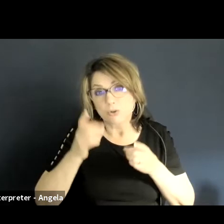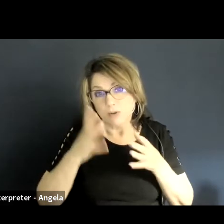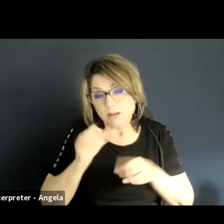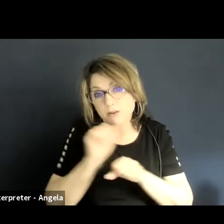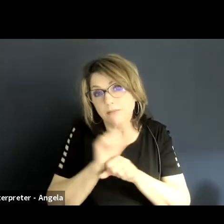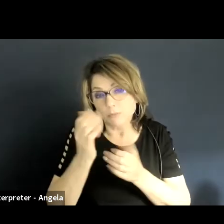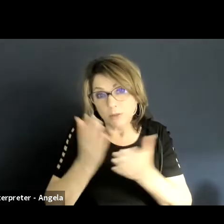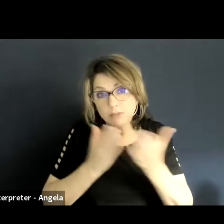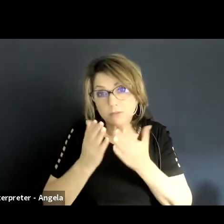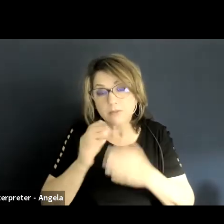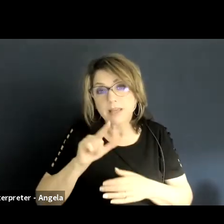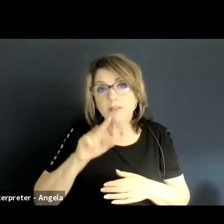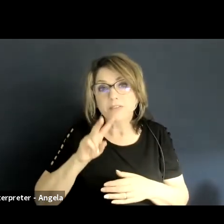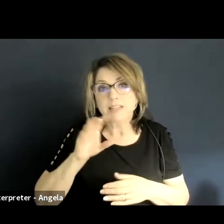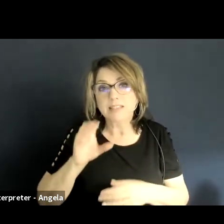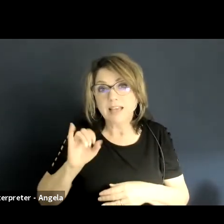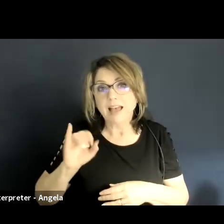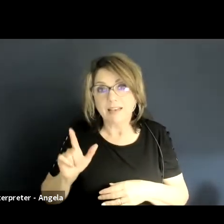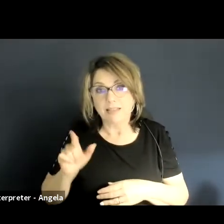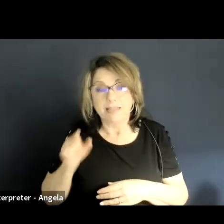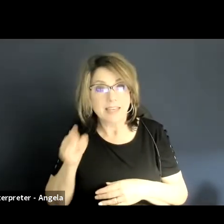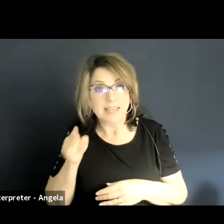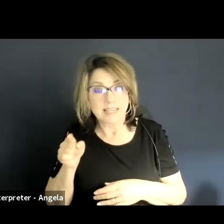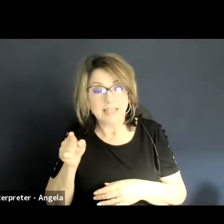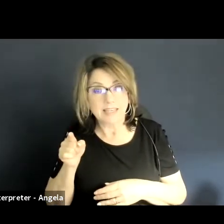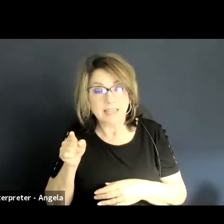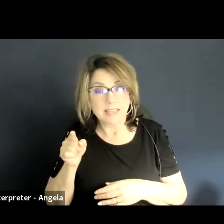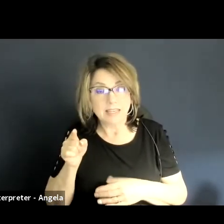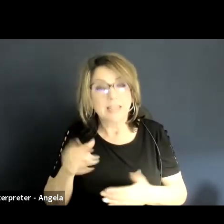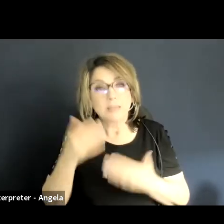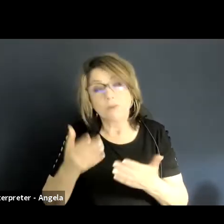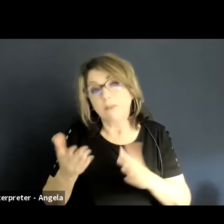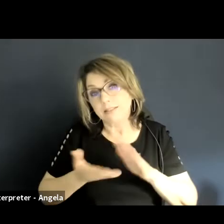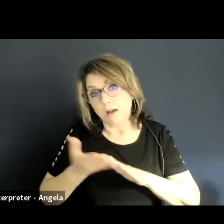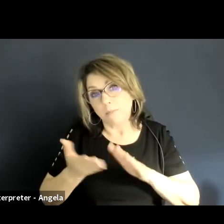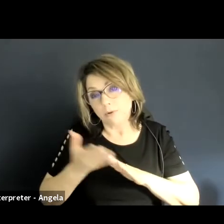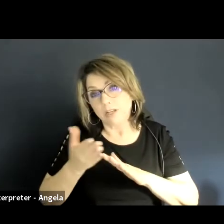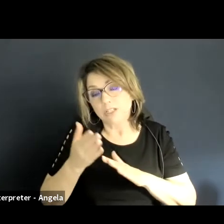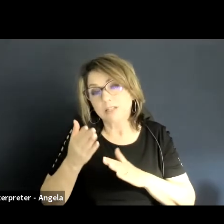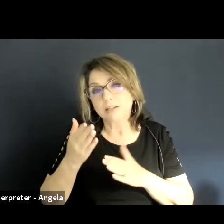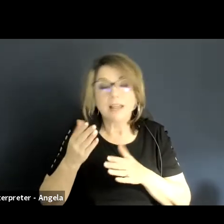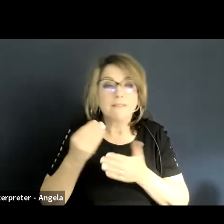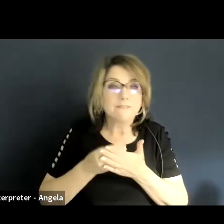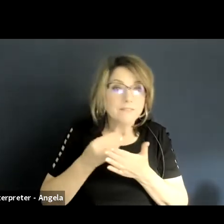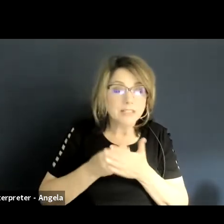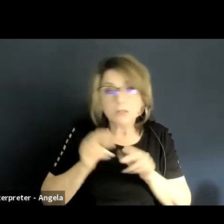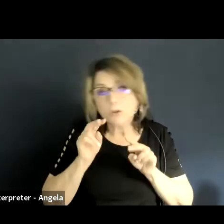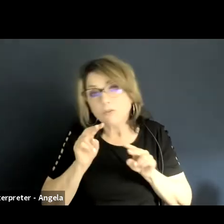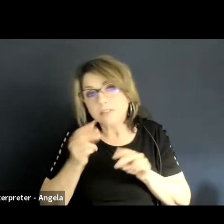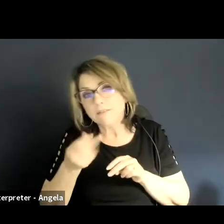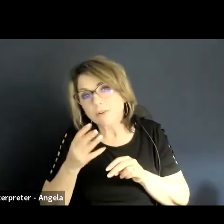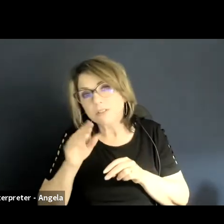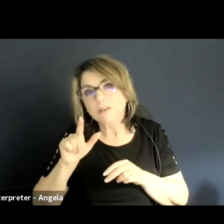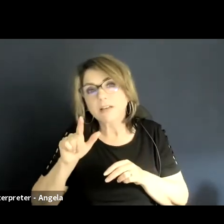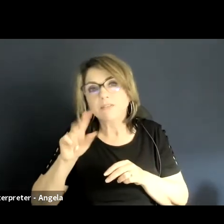Services at LVCIL, where he provides operations and fiscal oversight for several of